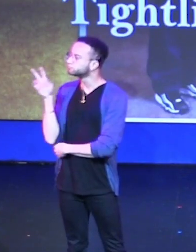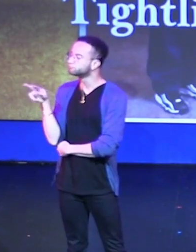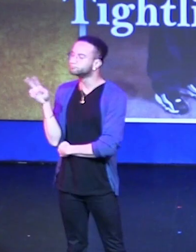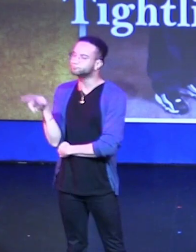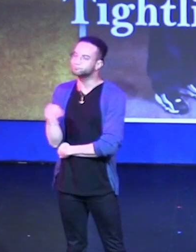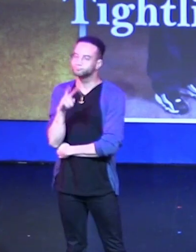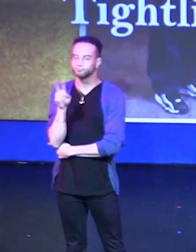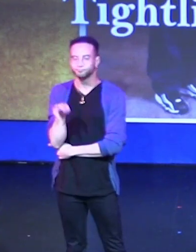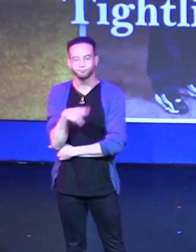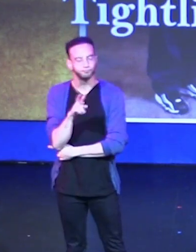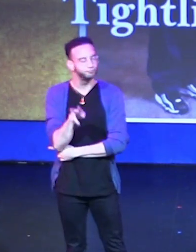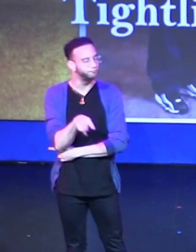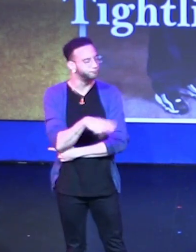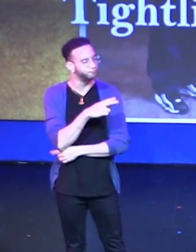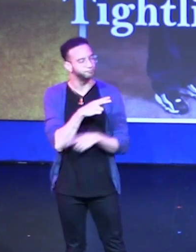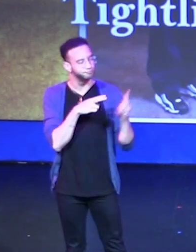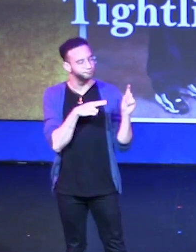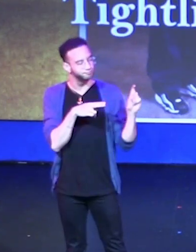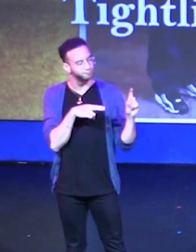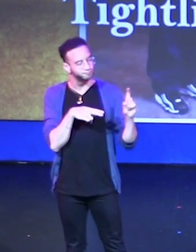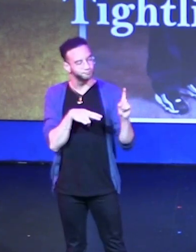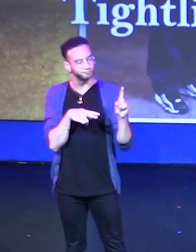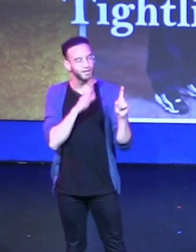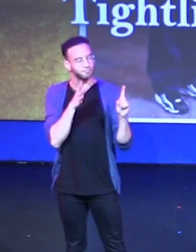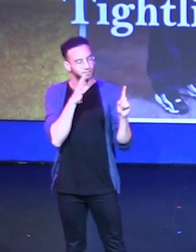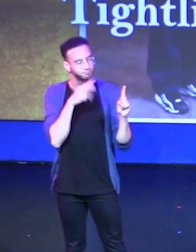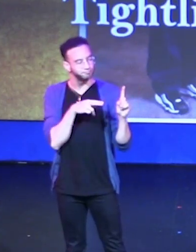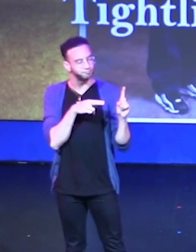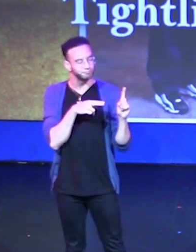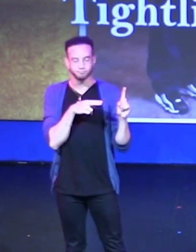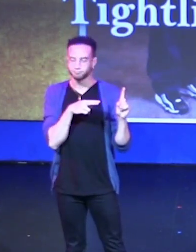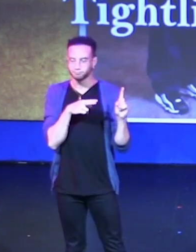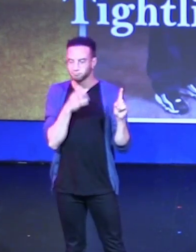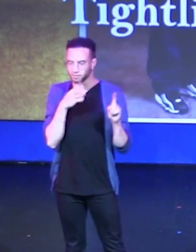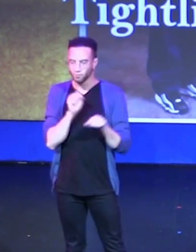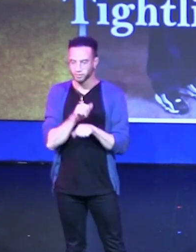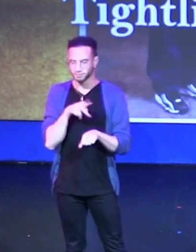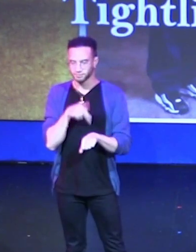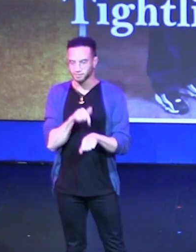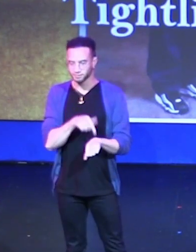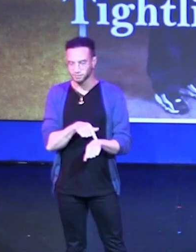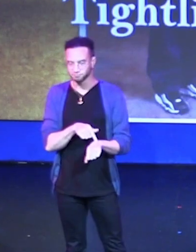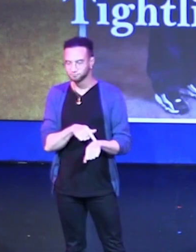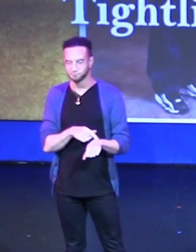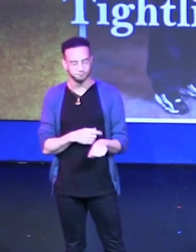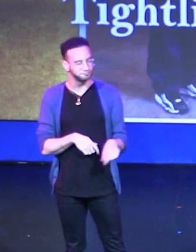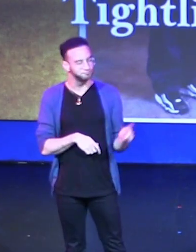would daydream, look out the window, look to the right, look to the left, I would see my mom. She worked as a principal at the